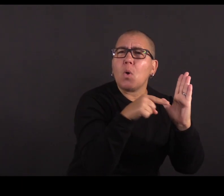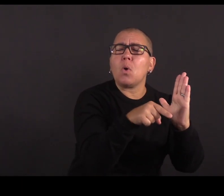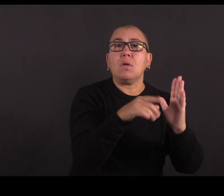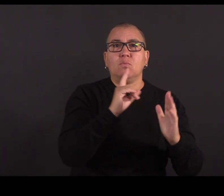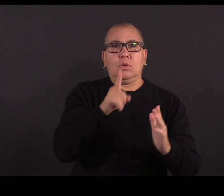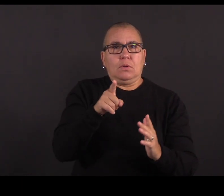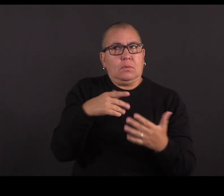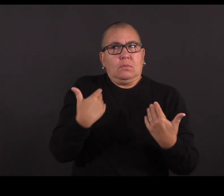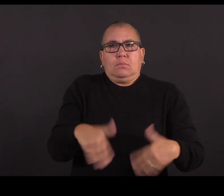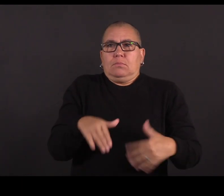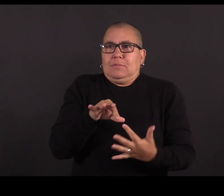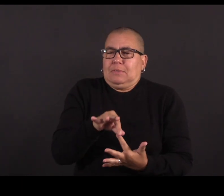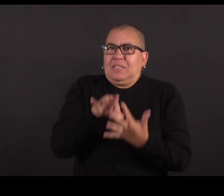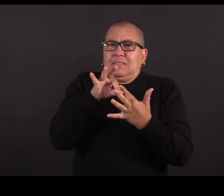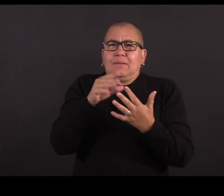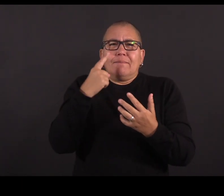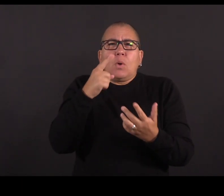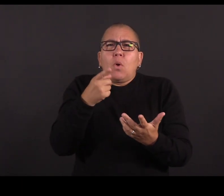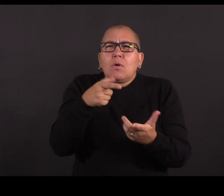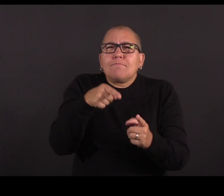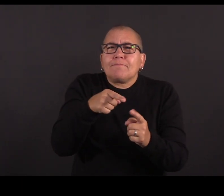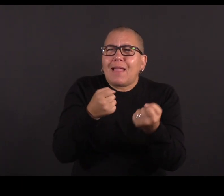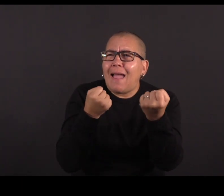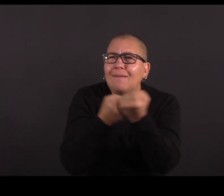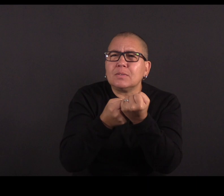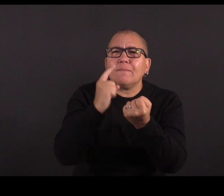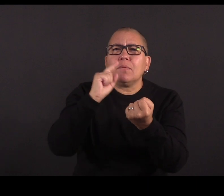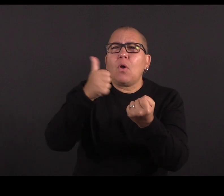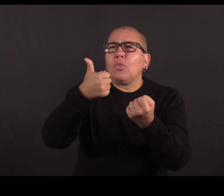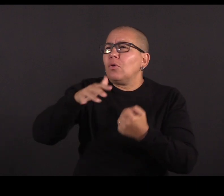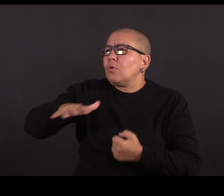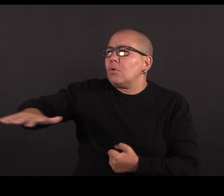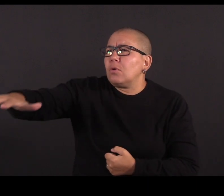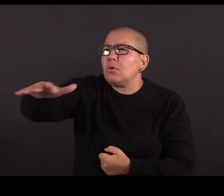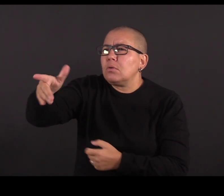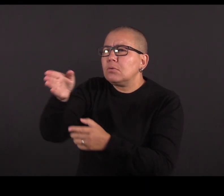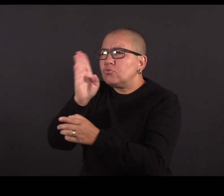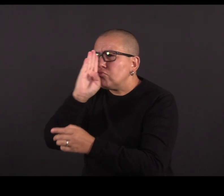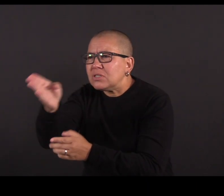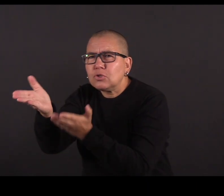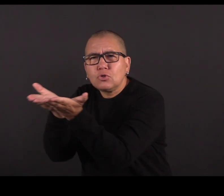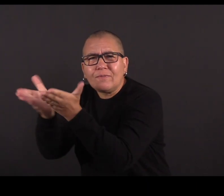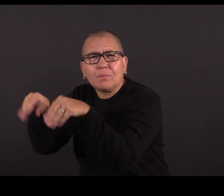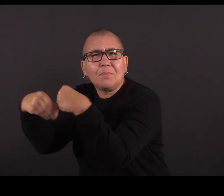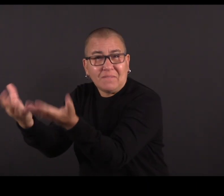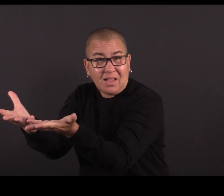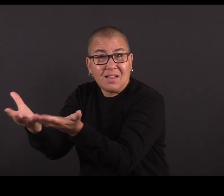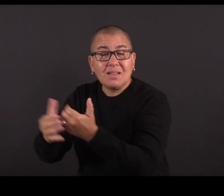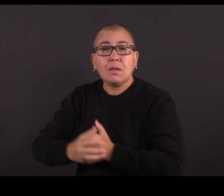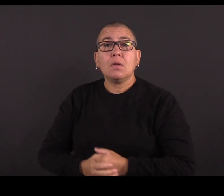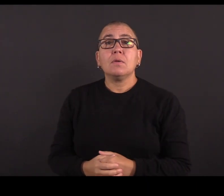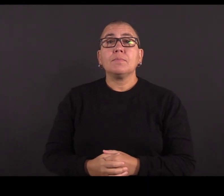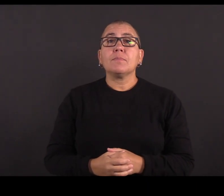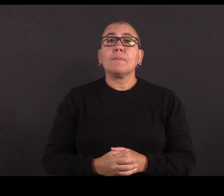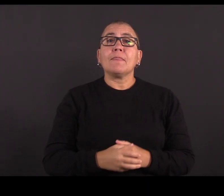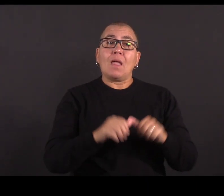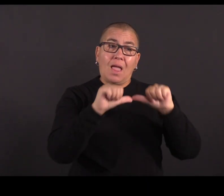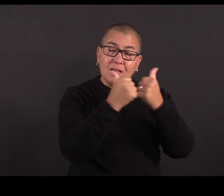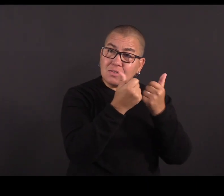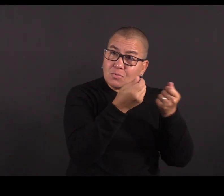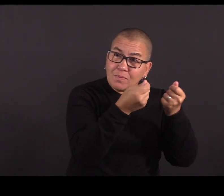to advocates and other direct service providers, although agency administrators will also benefit from